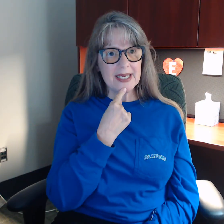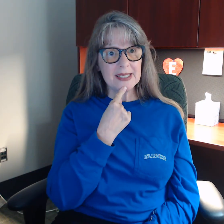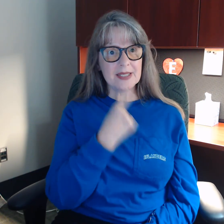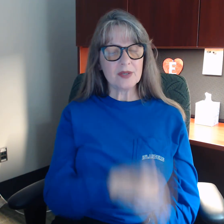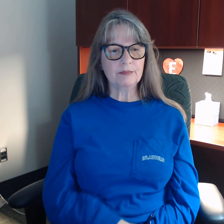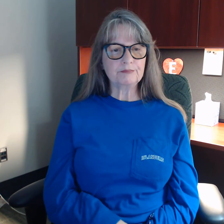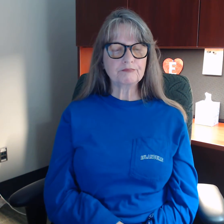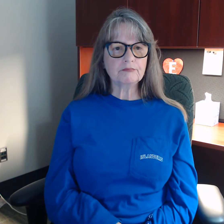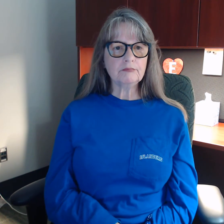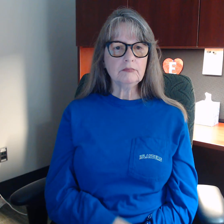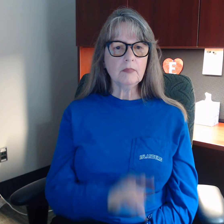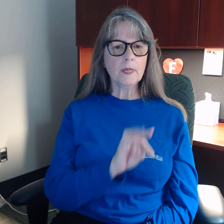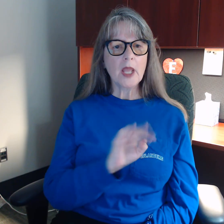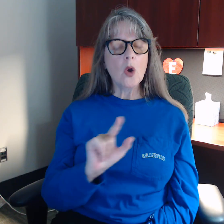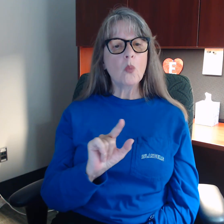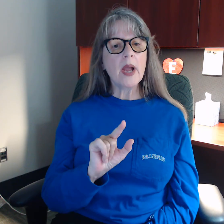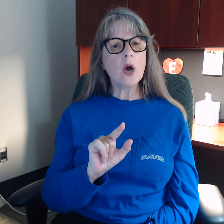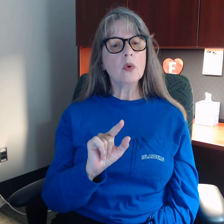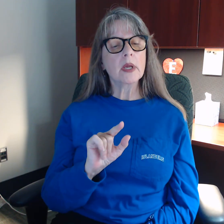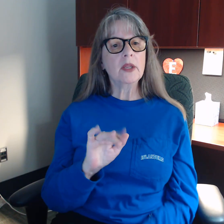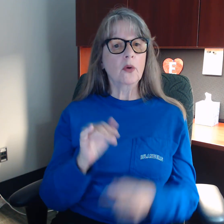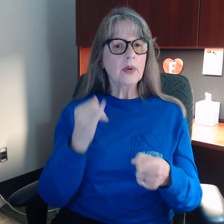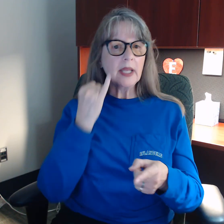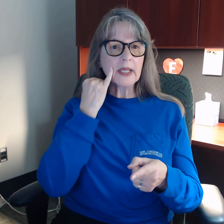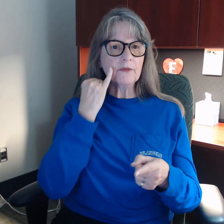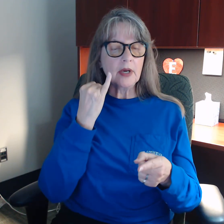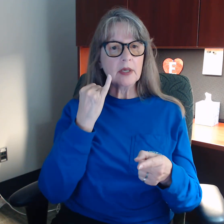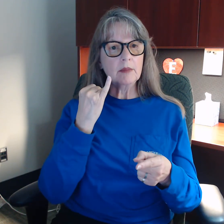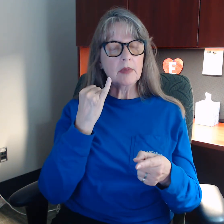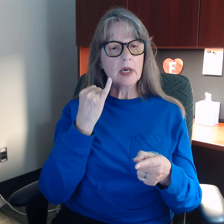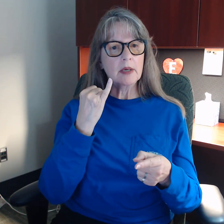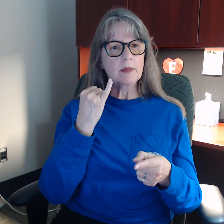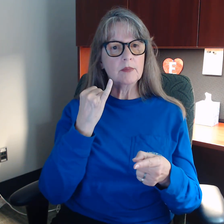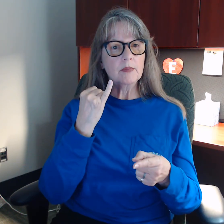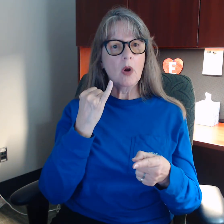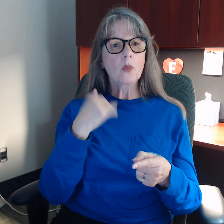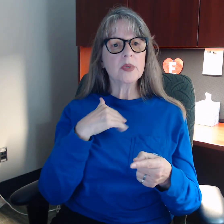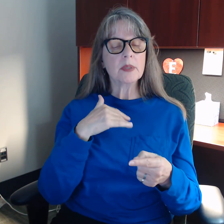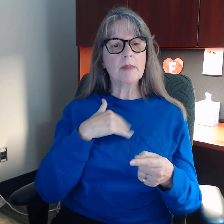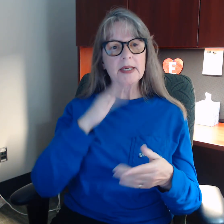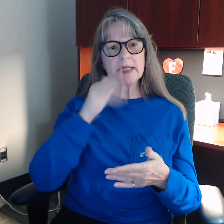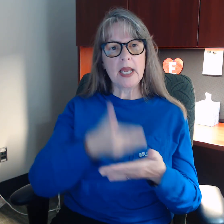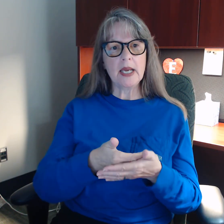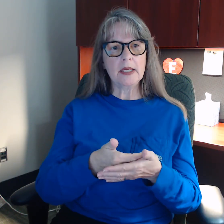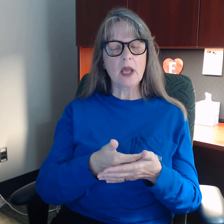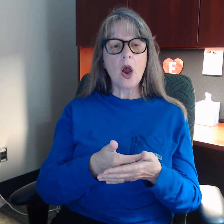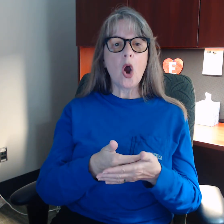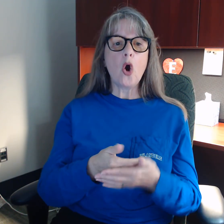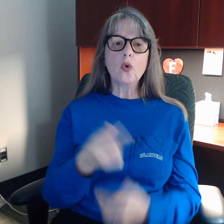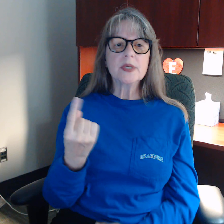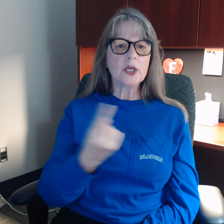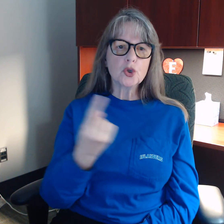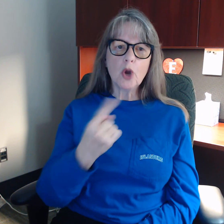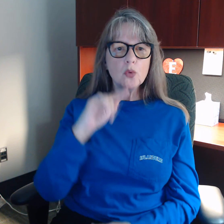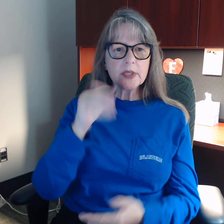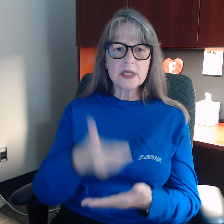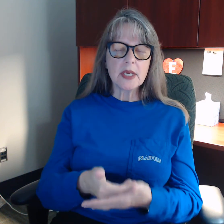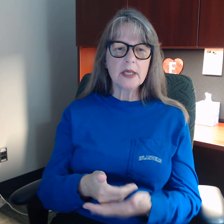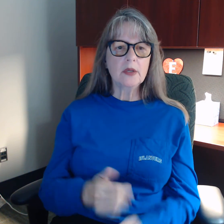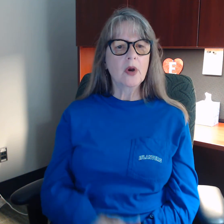is, well, like if, oh, was it my son? Oh, was that your only son?